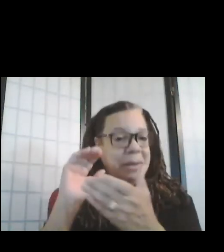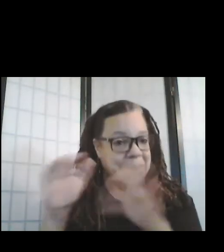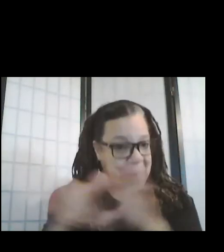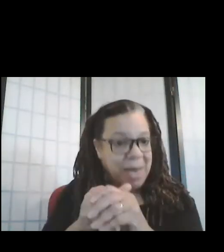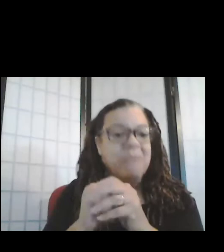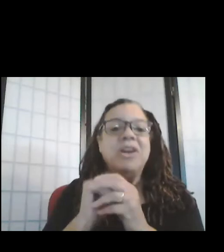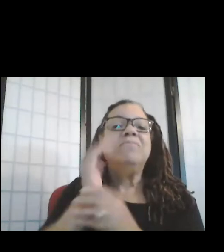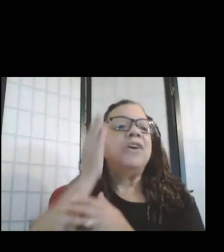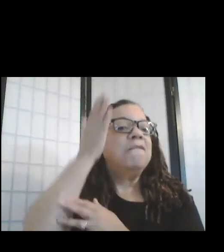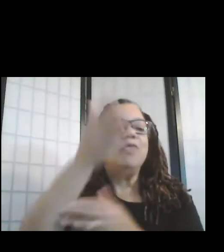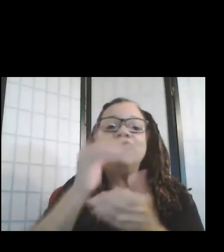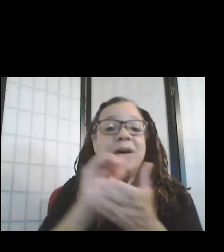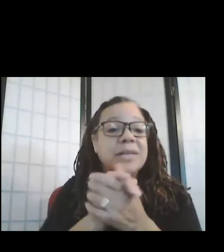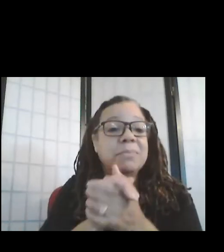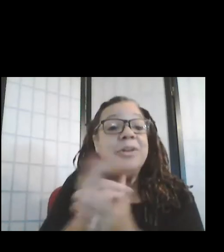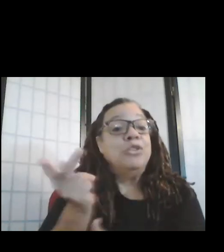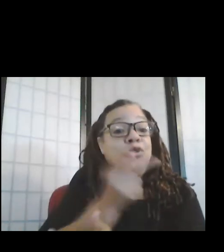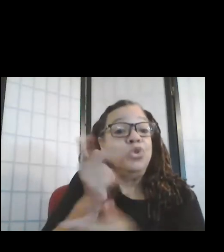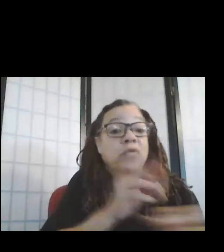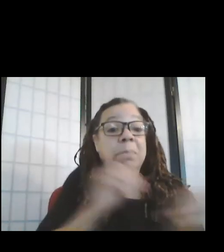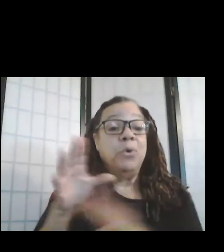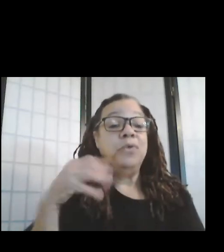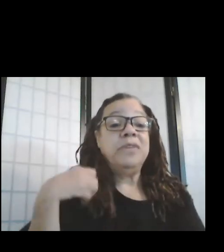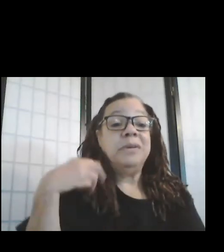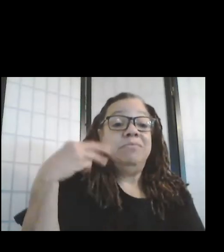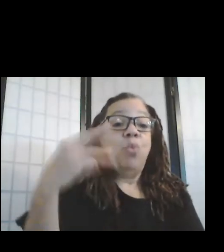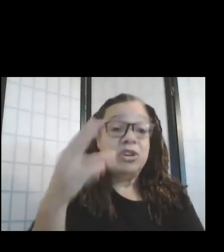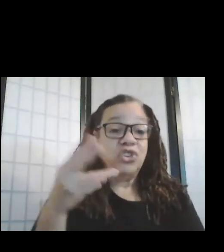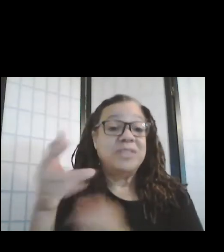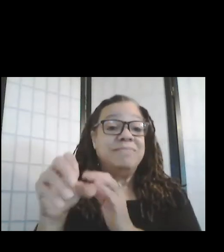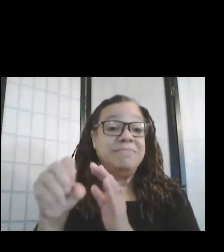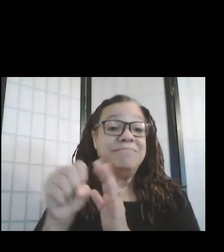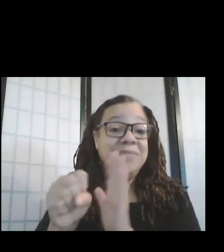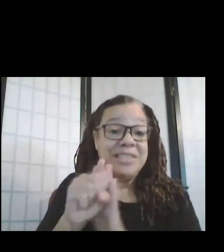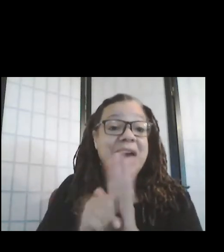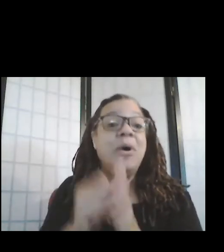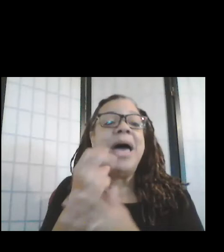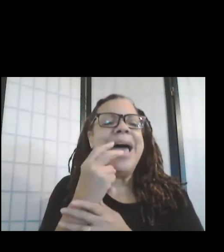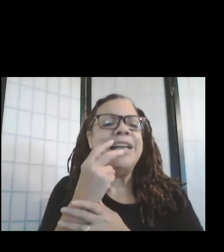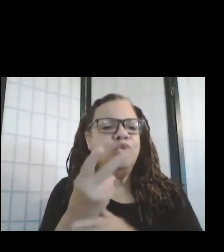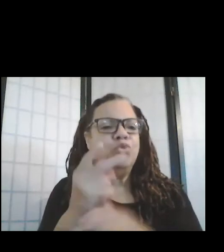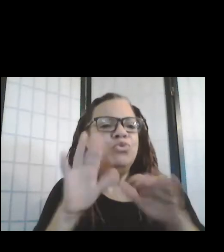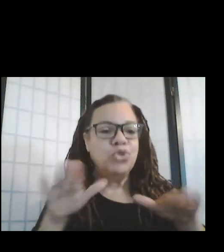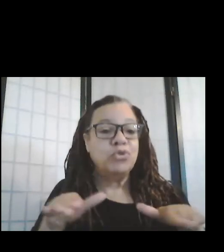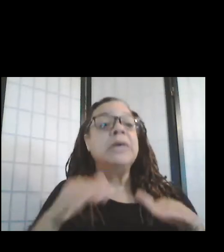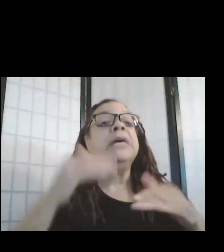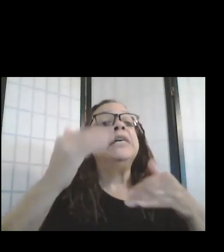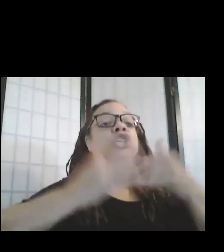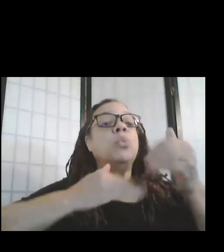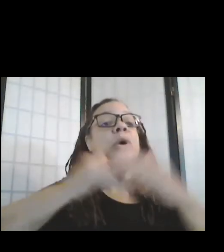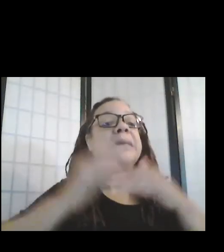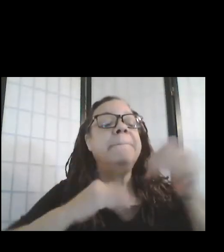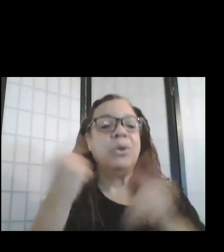upon graduation, they moved to Seattle, had 2 children, and Lucy nursed the dream of building something worthy of